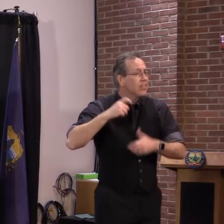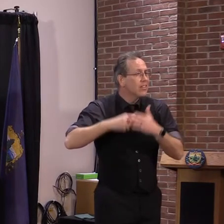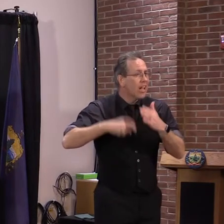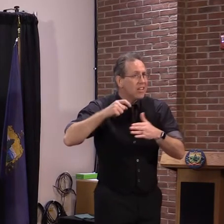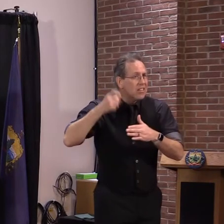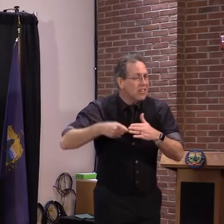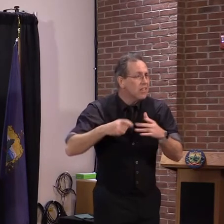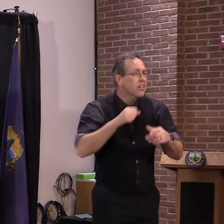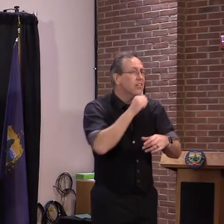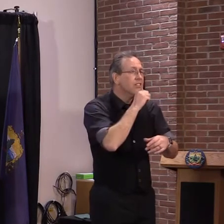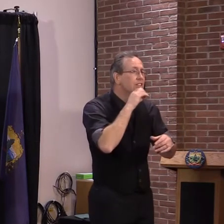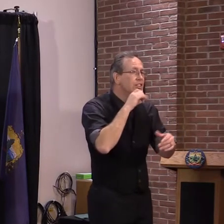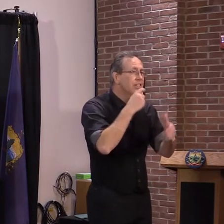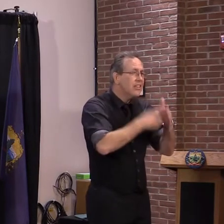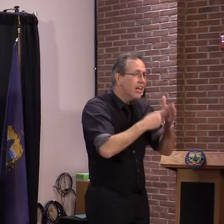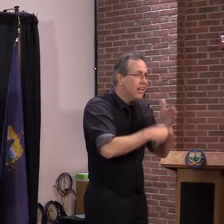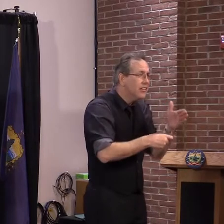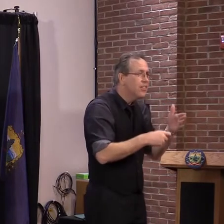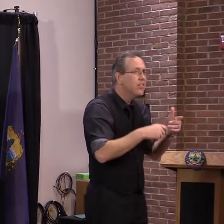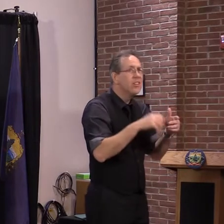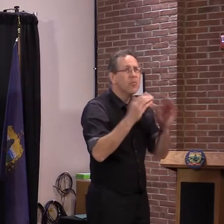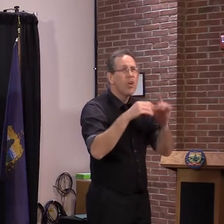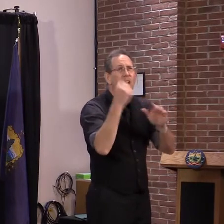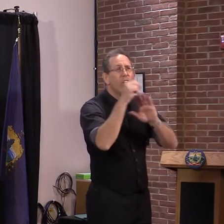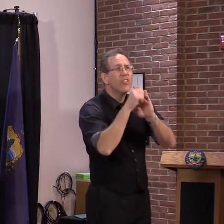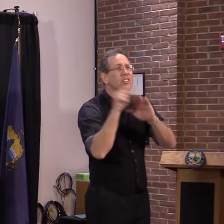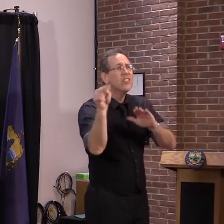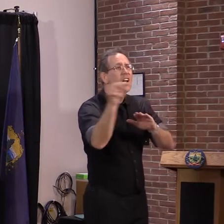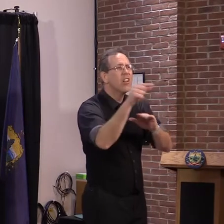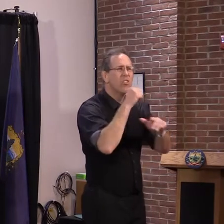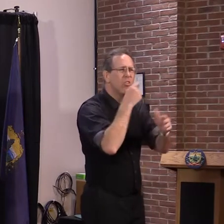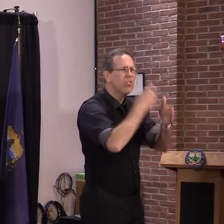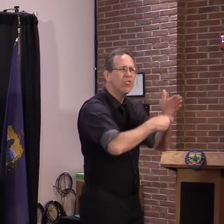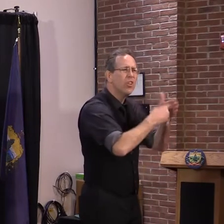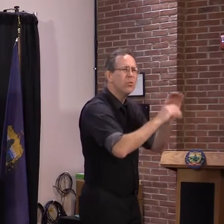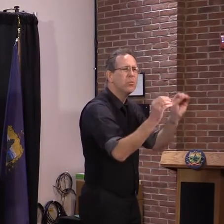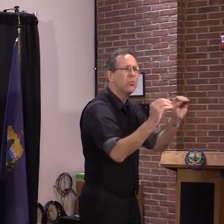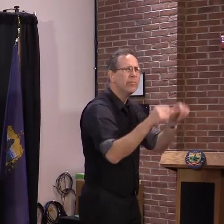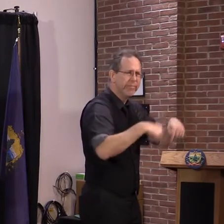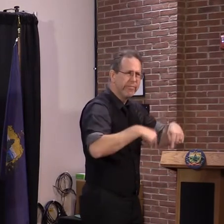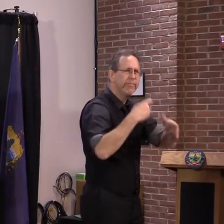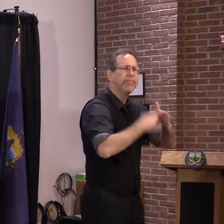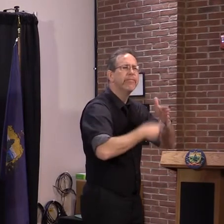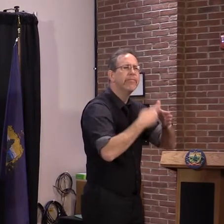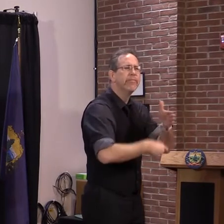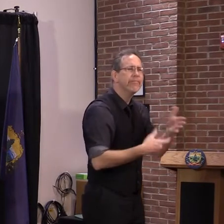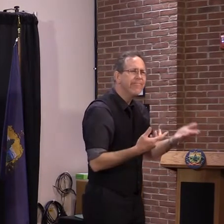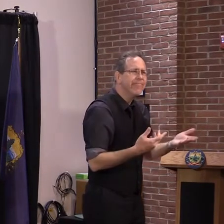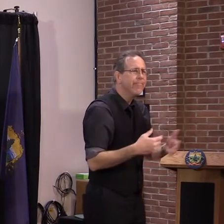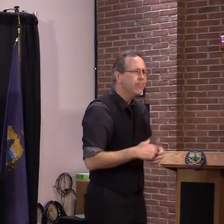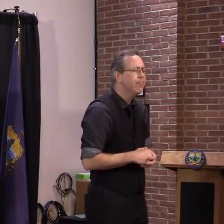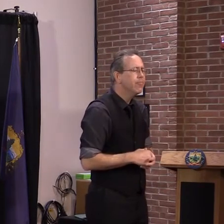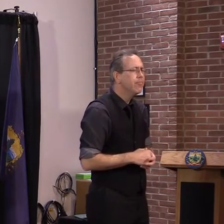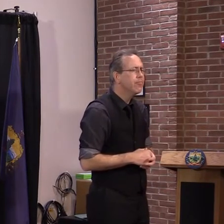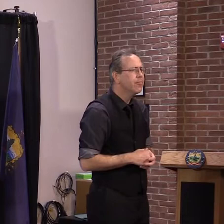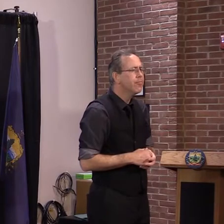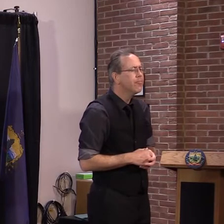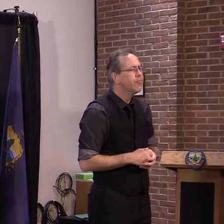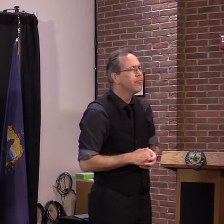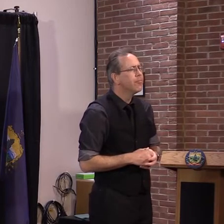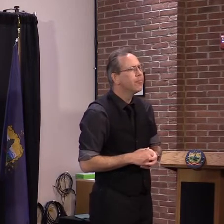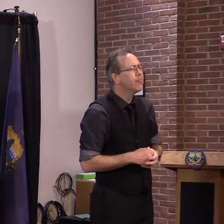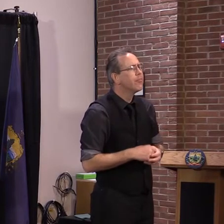three states in the country have done away with. And again, the EITC has proven to